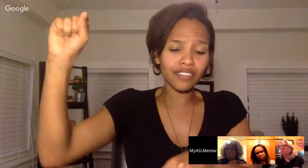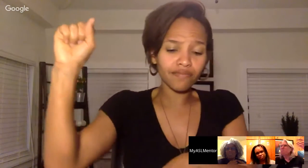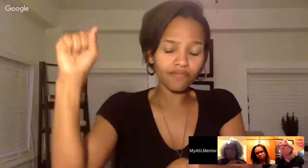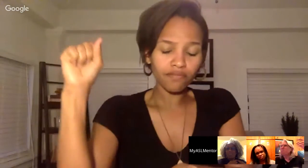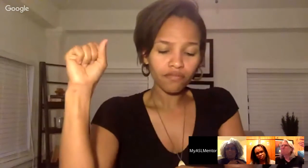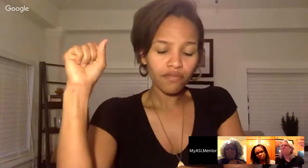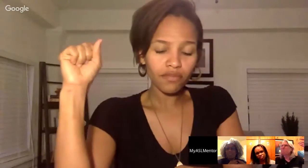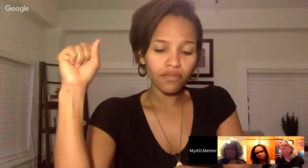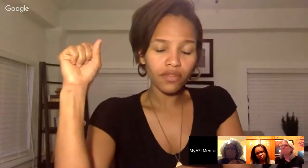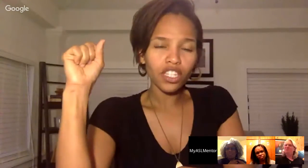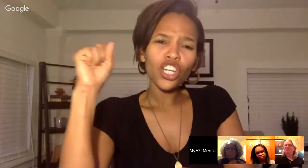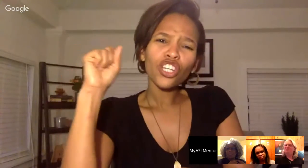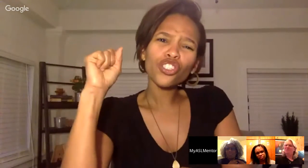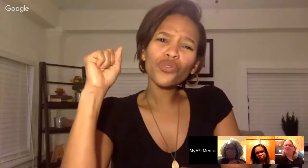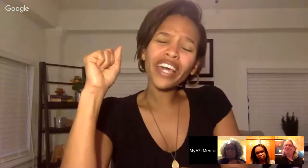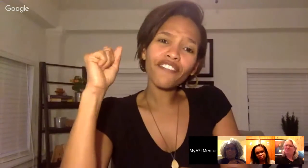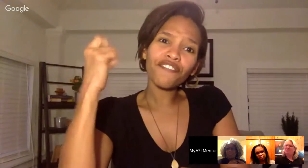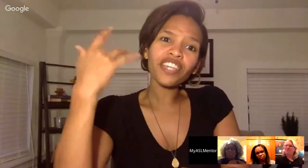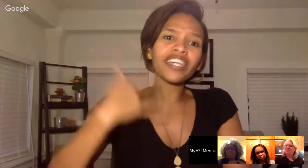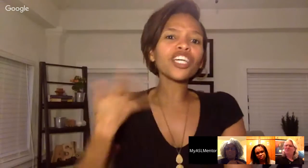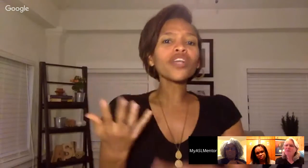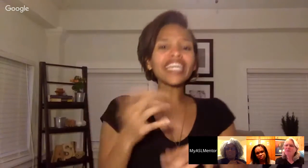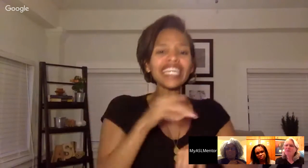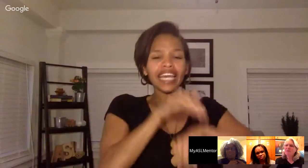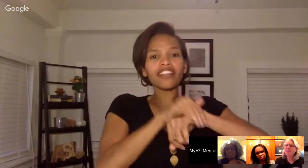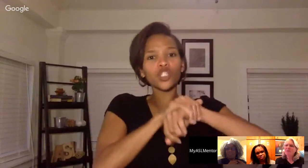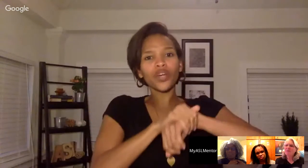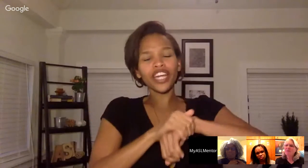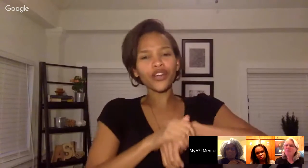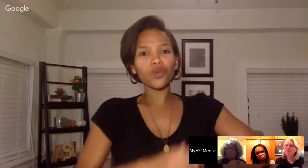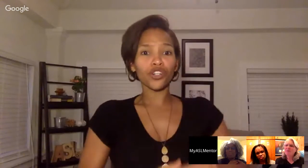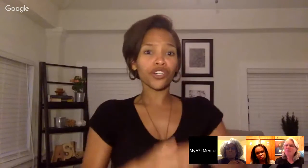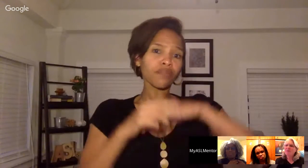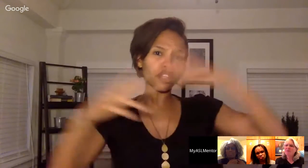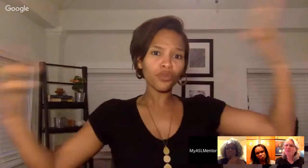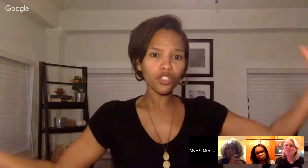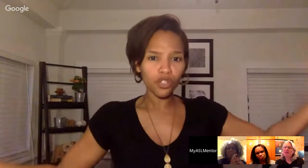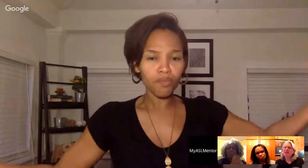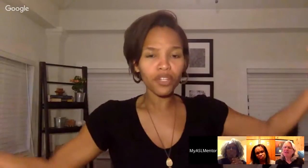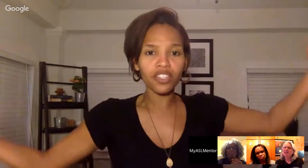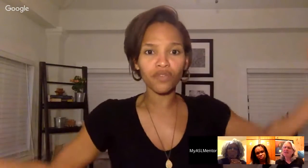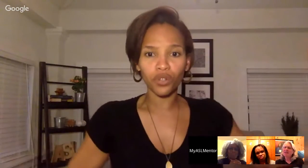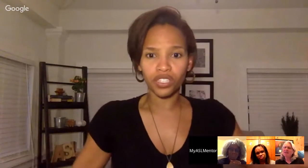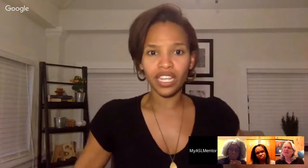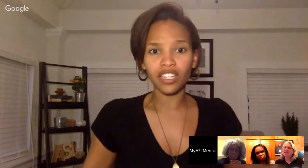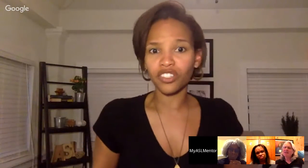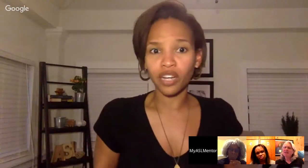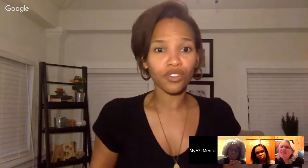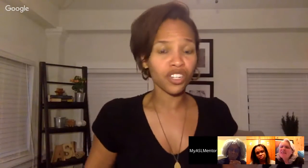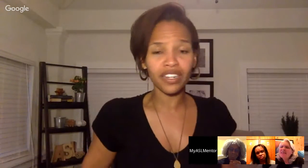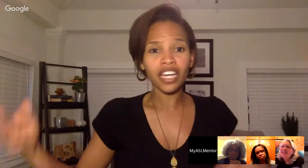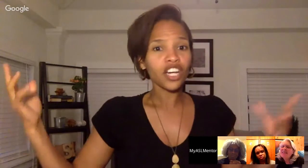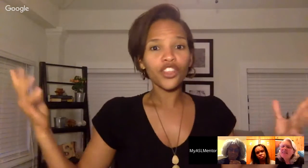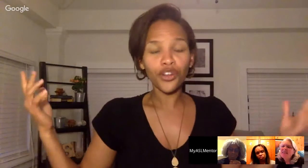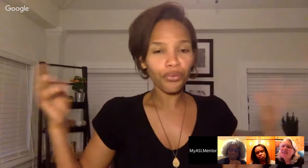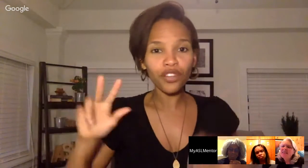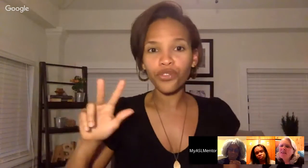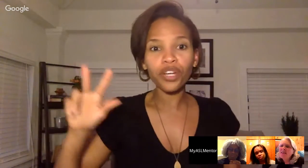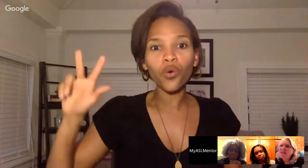is. Do you get a feeling, you know, like in English, we hear a word, I mean, there's millions of words in the English language, and there are